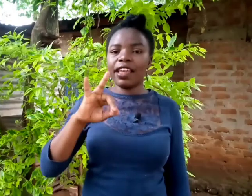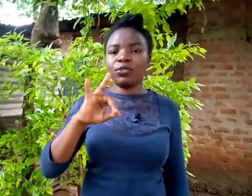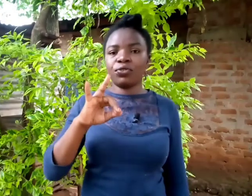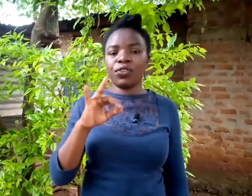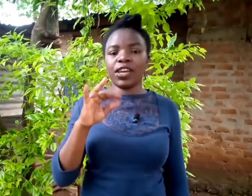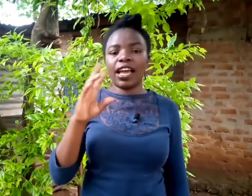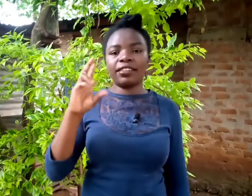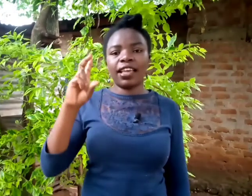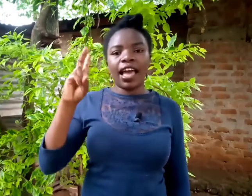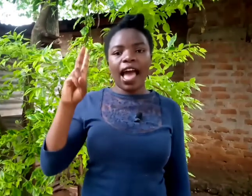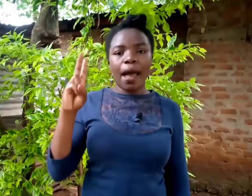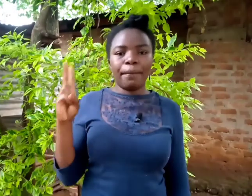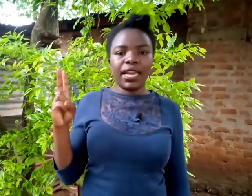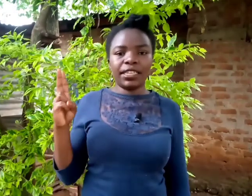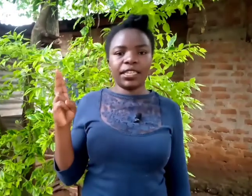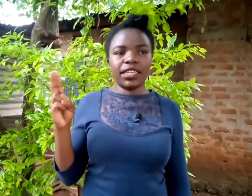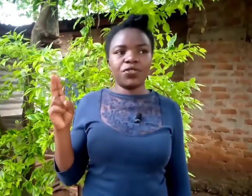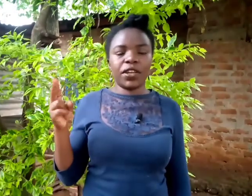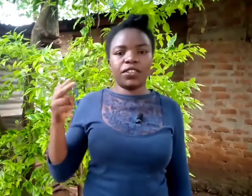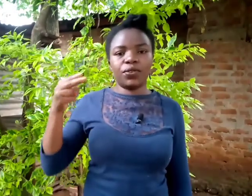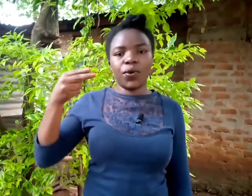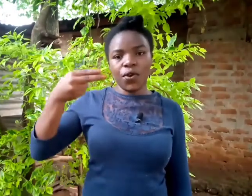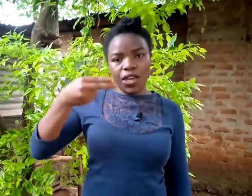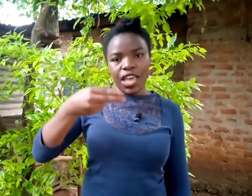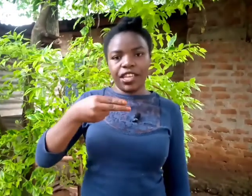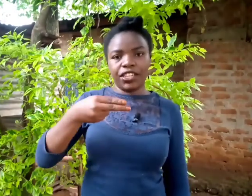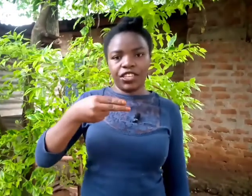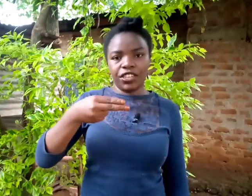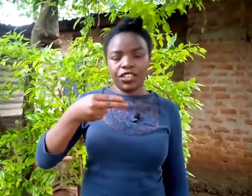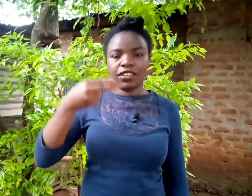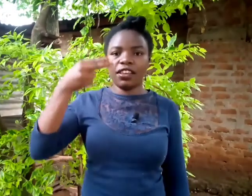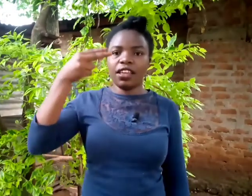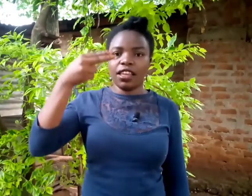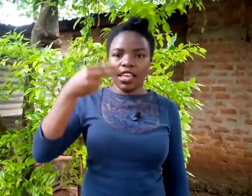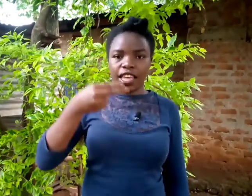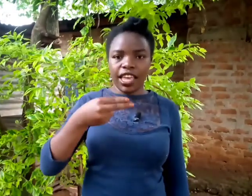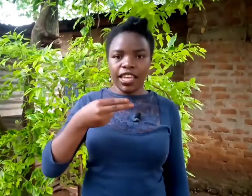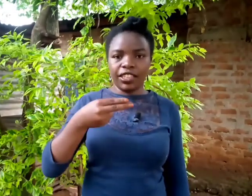two fingers are bent inwards, so H. H.